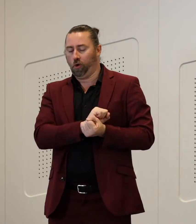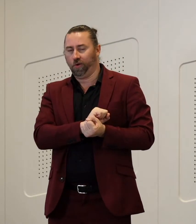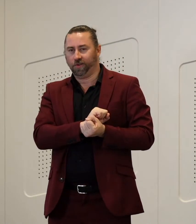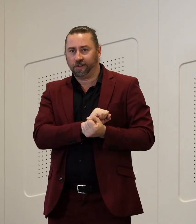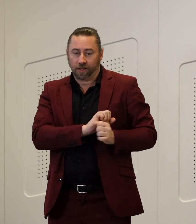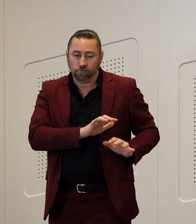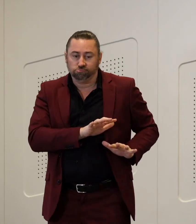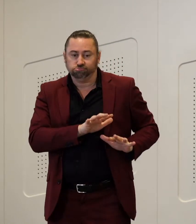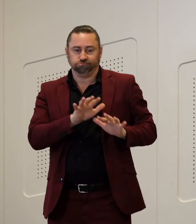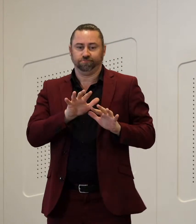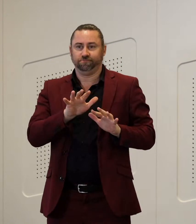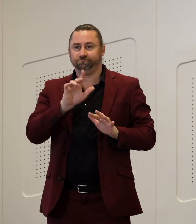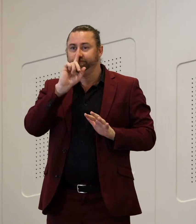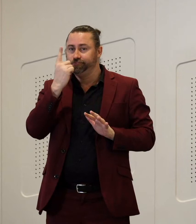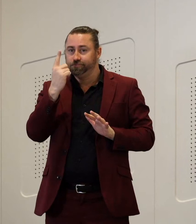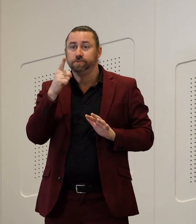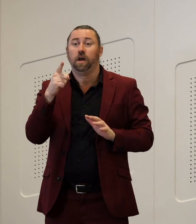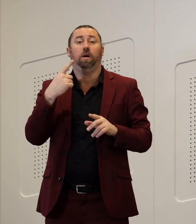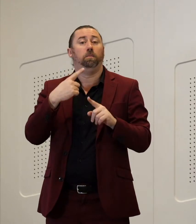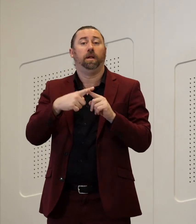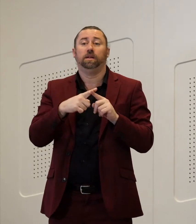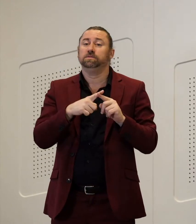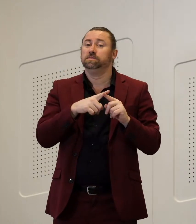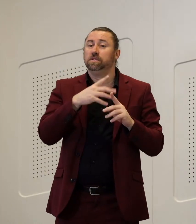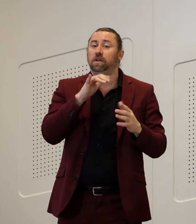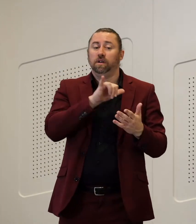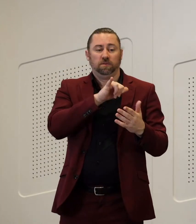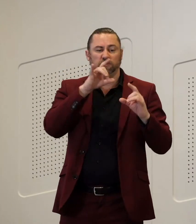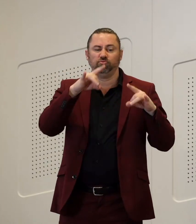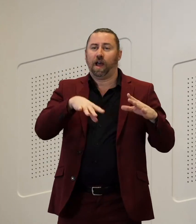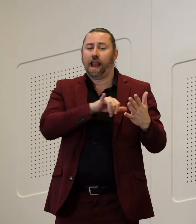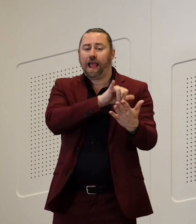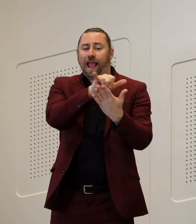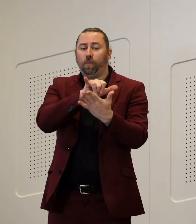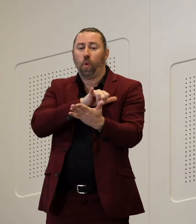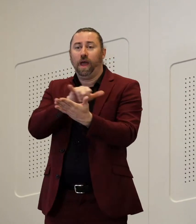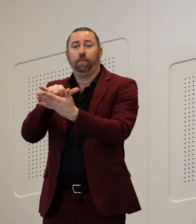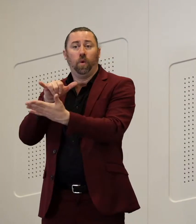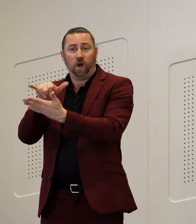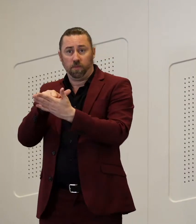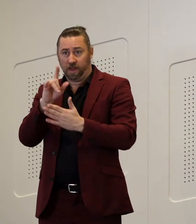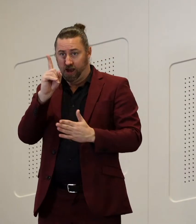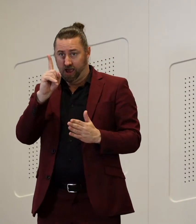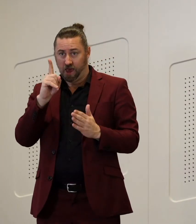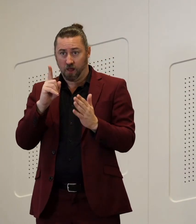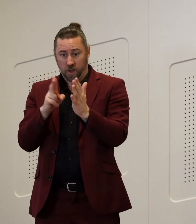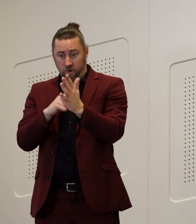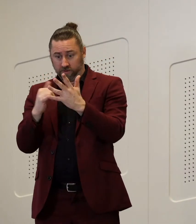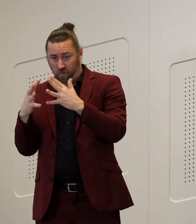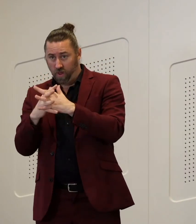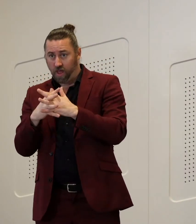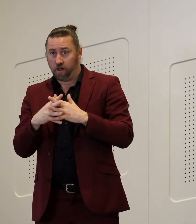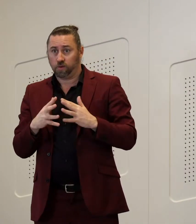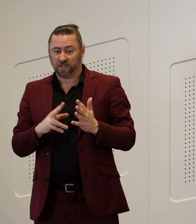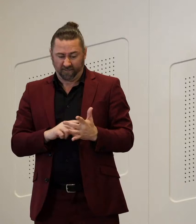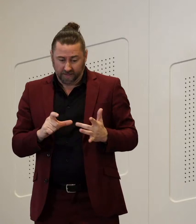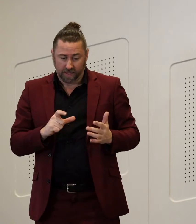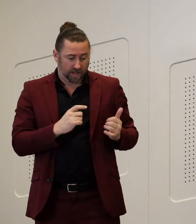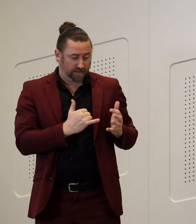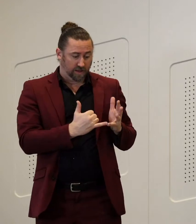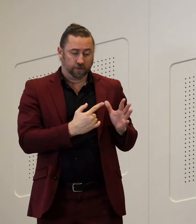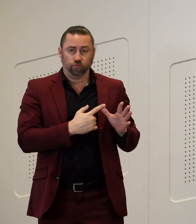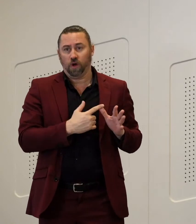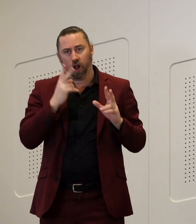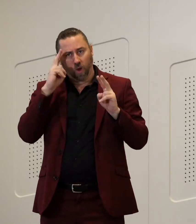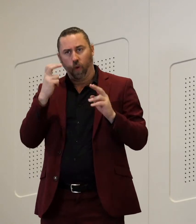arriving at our domestic airports. All of the 3 states now are declared hotspots and various